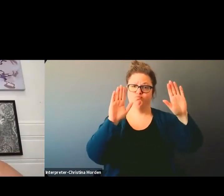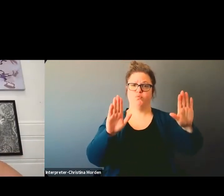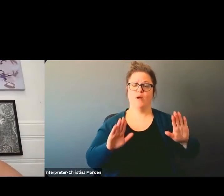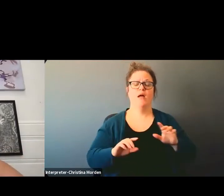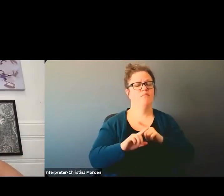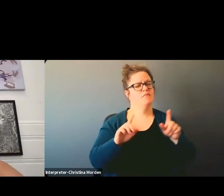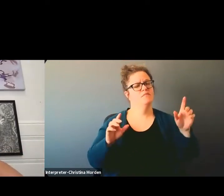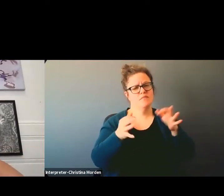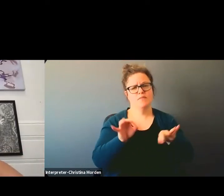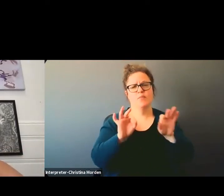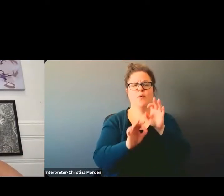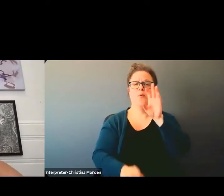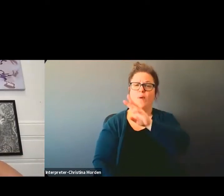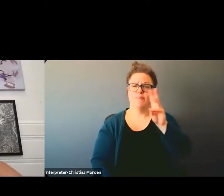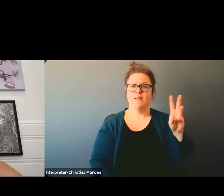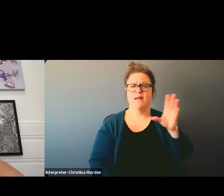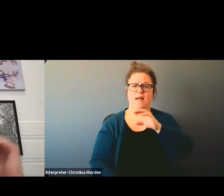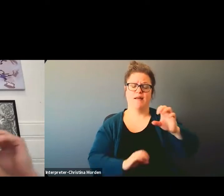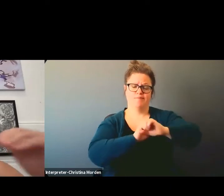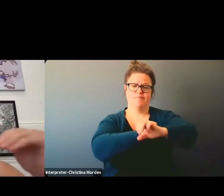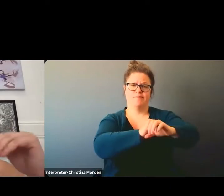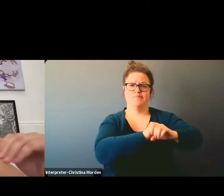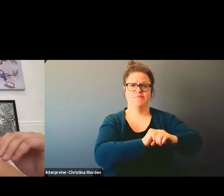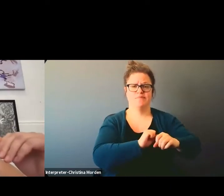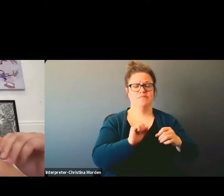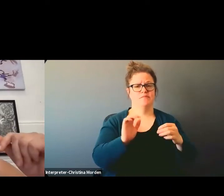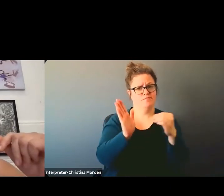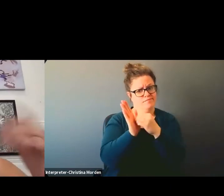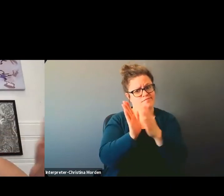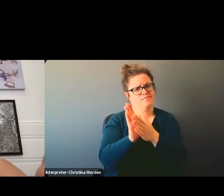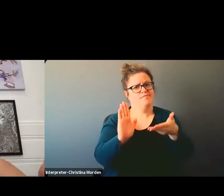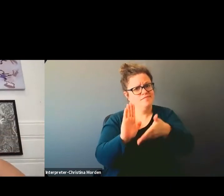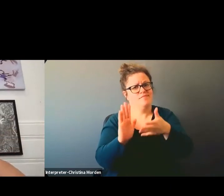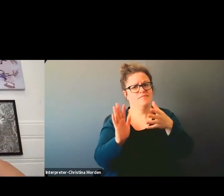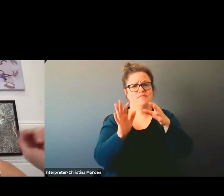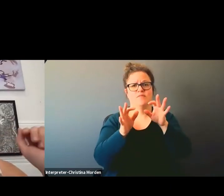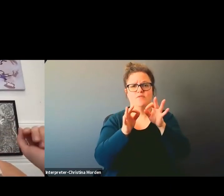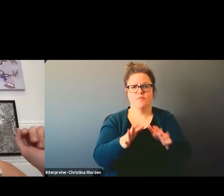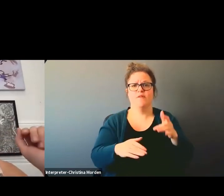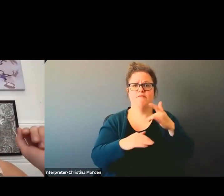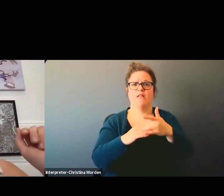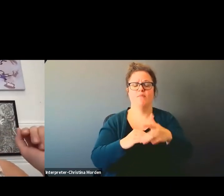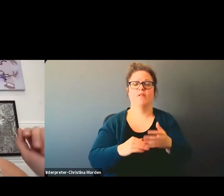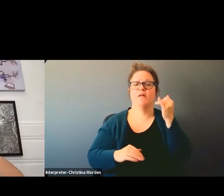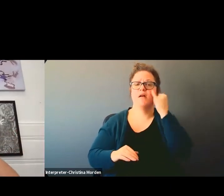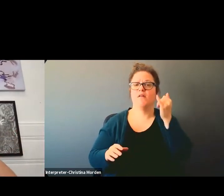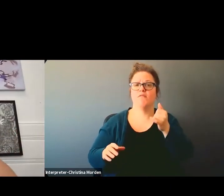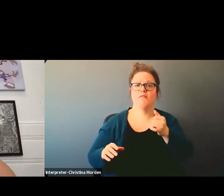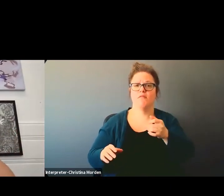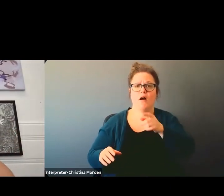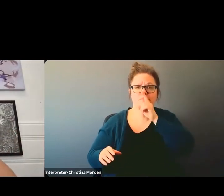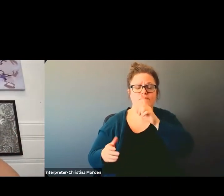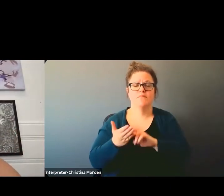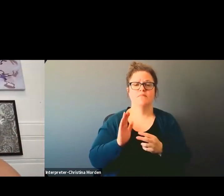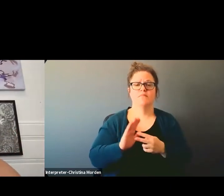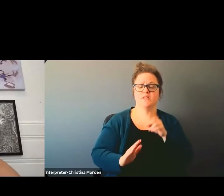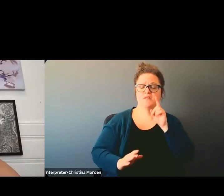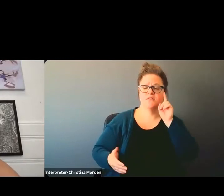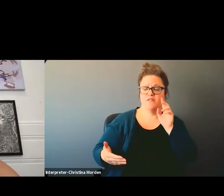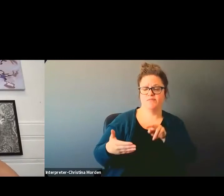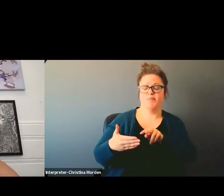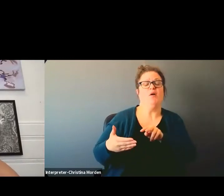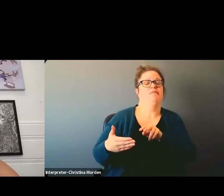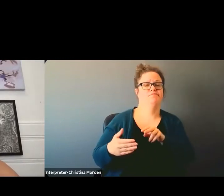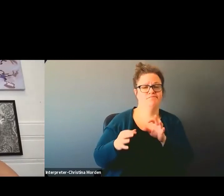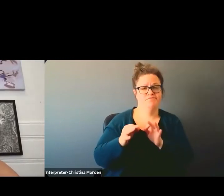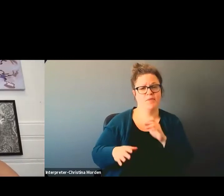your website and the promotional material that it's available, or people would just assume that it's not. Those who are hard of hearing,